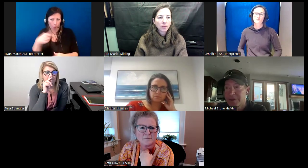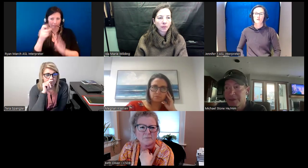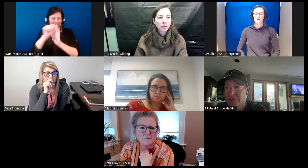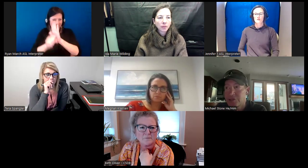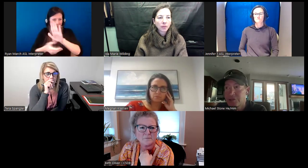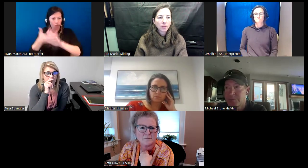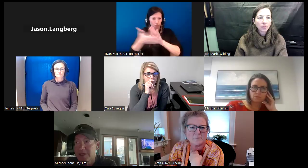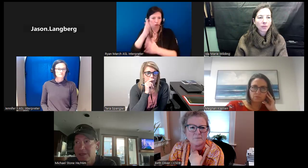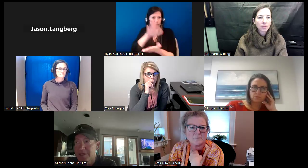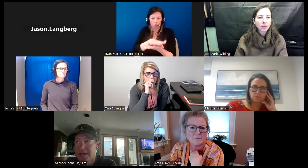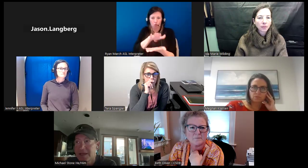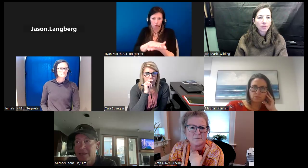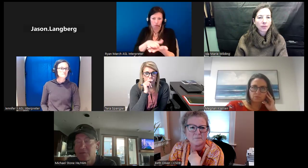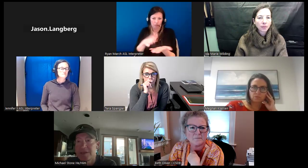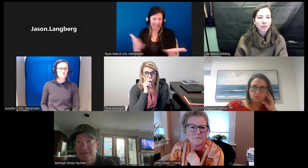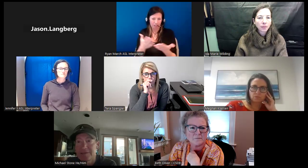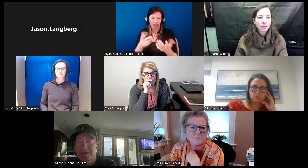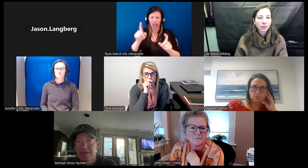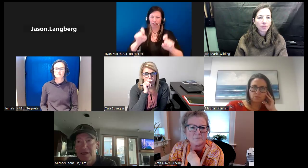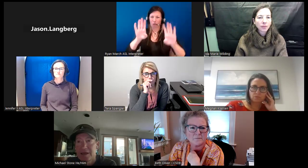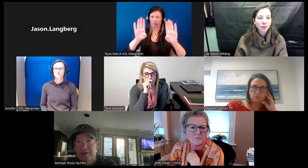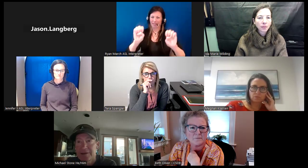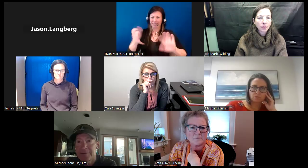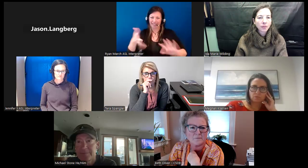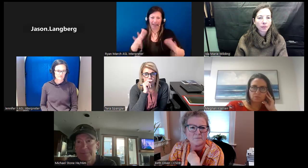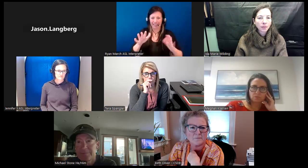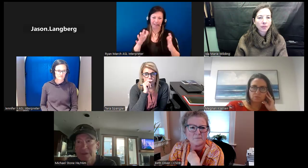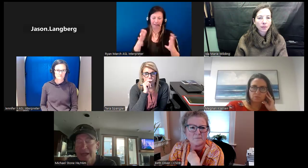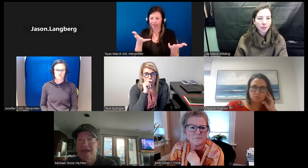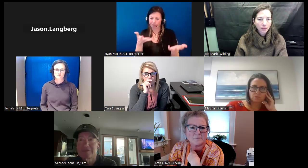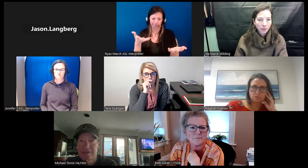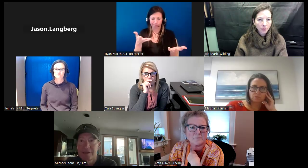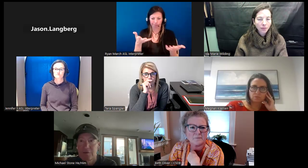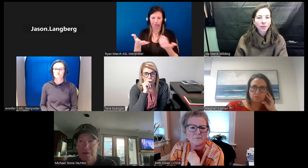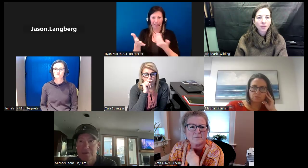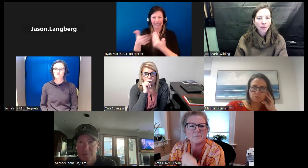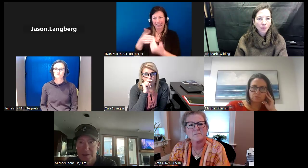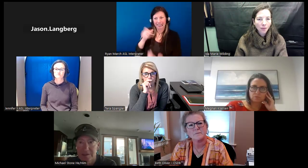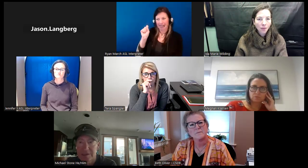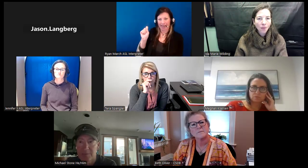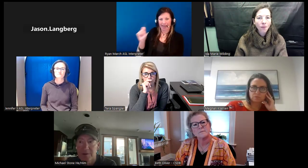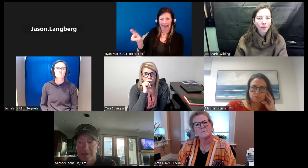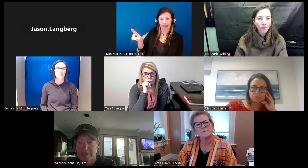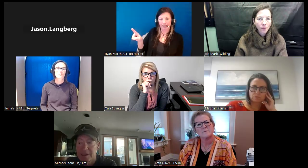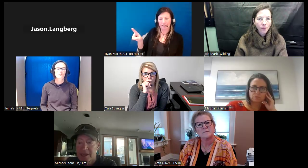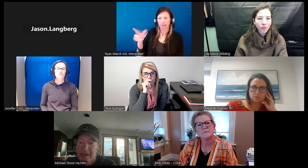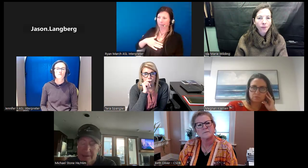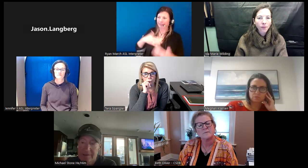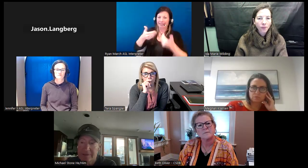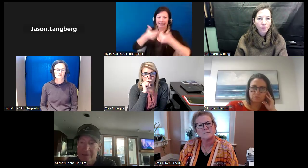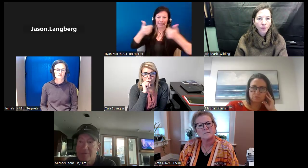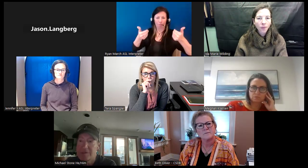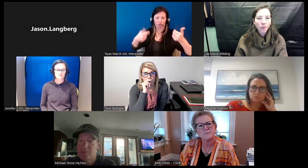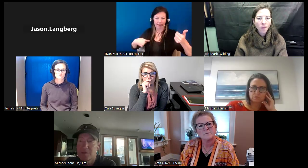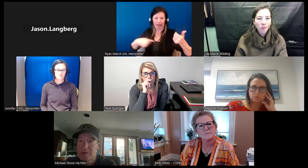it should be kind of an easy ask for us to be separated.